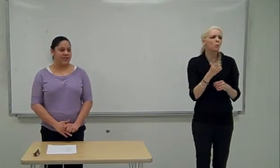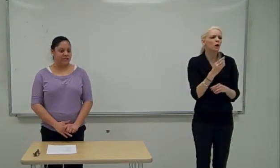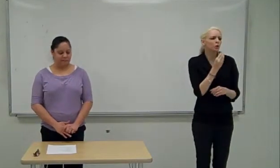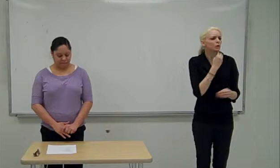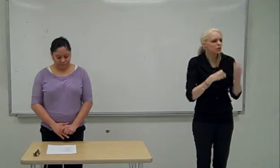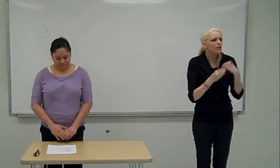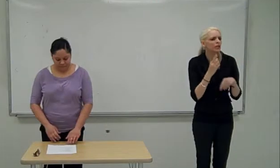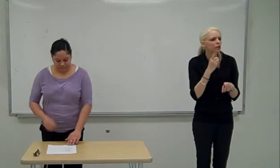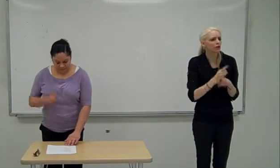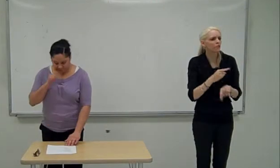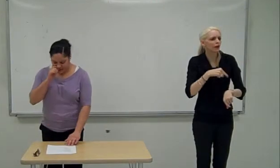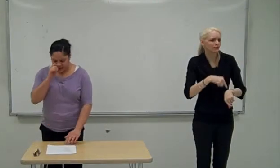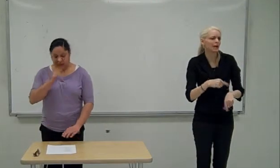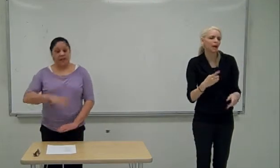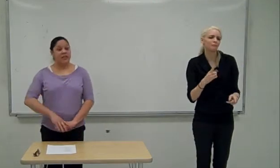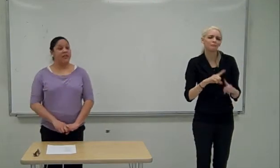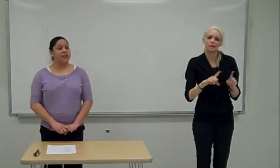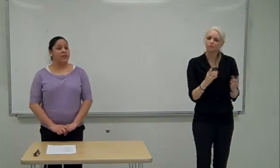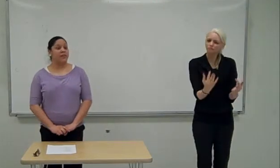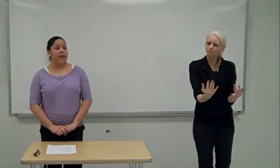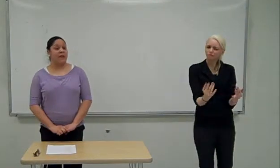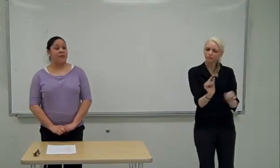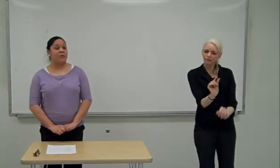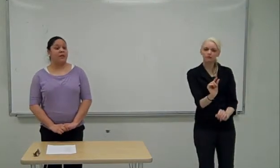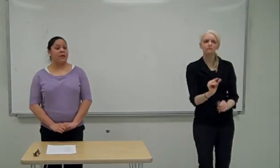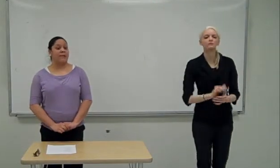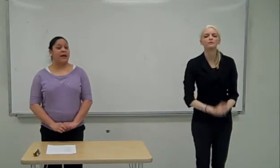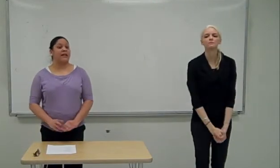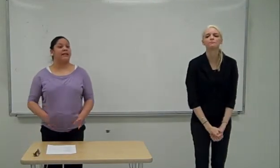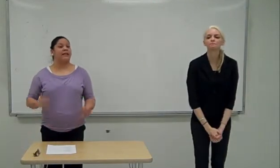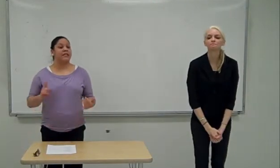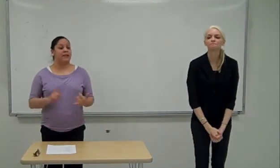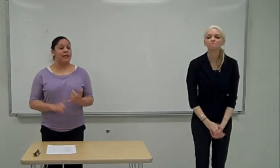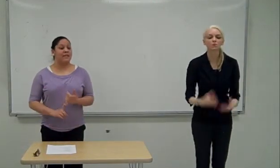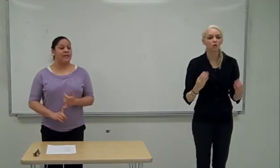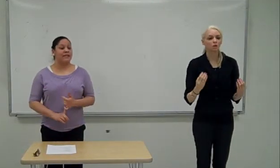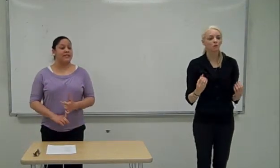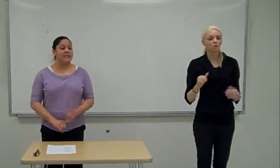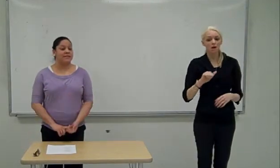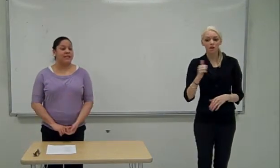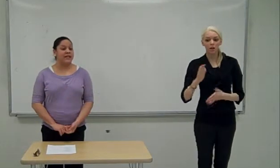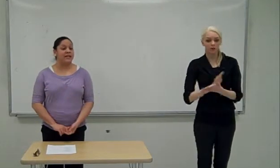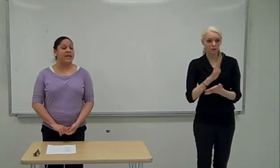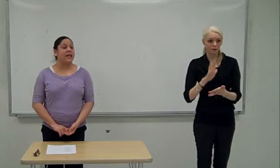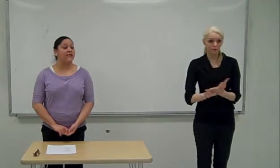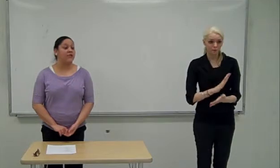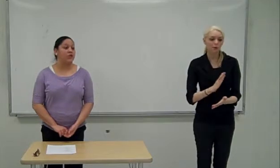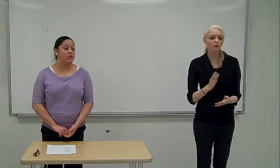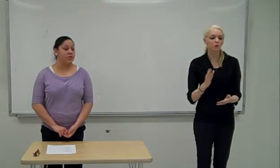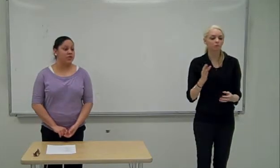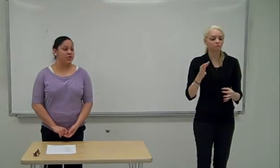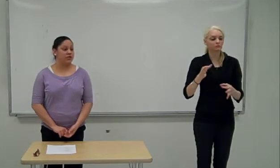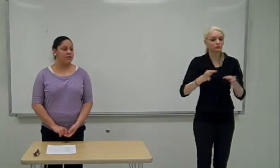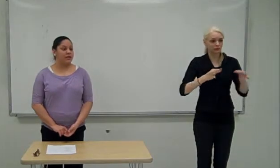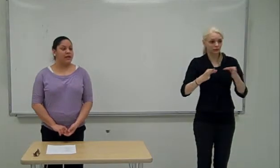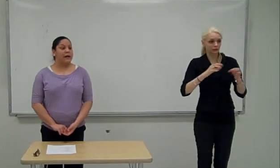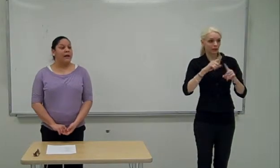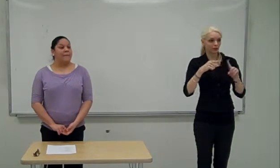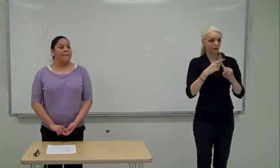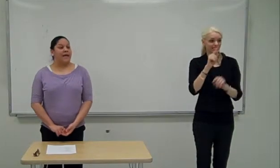that they should. Another thing we have in the welcoming packet, it explains about the TV and telephone